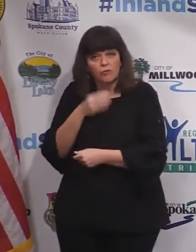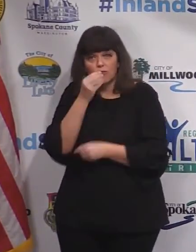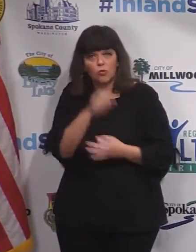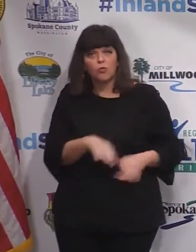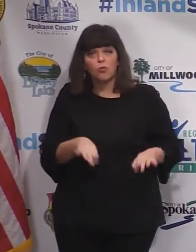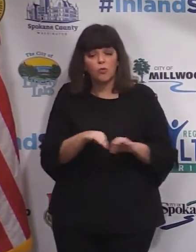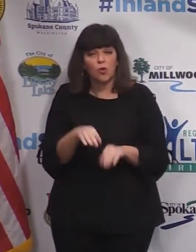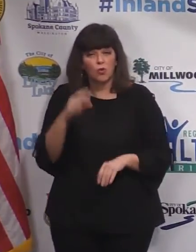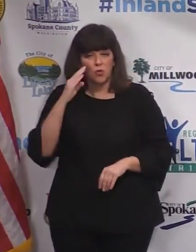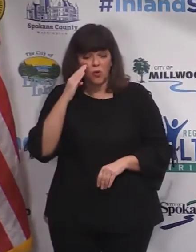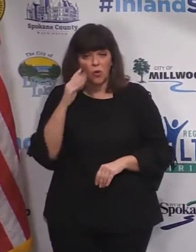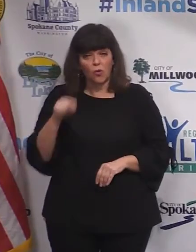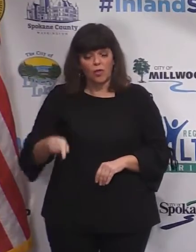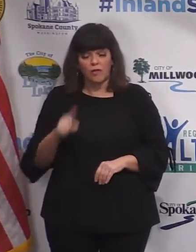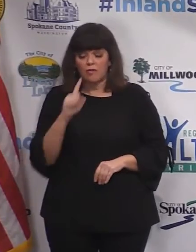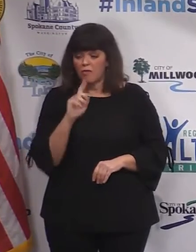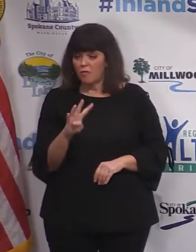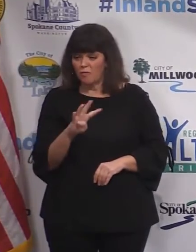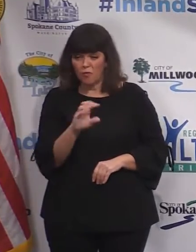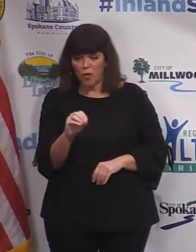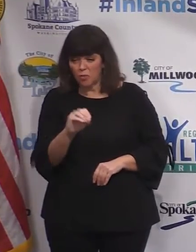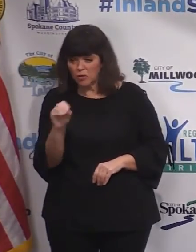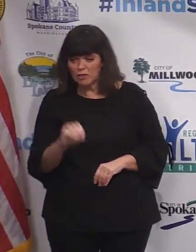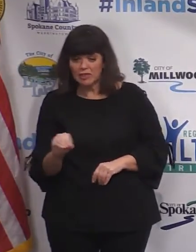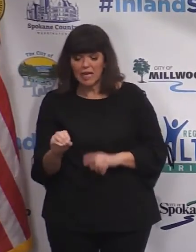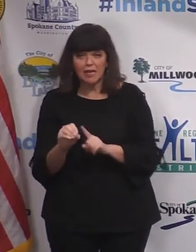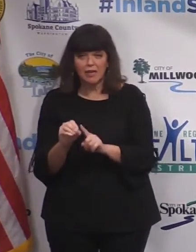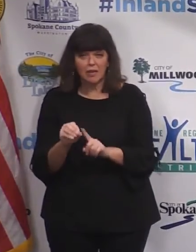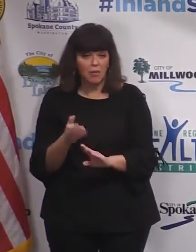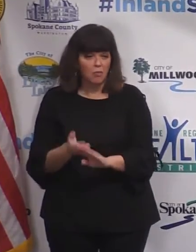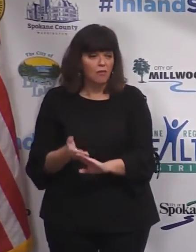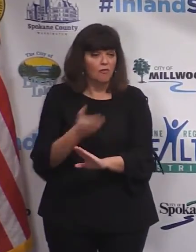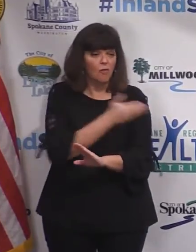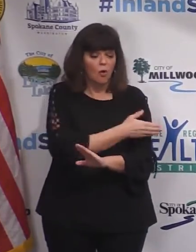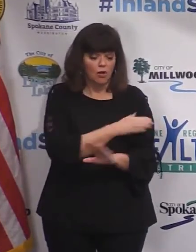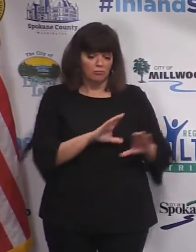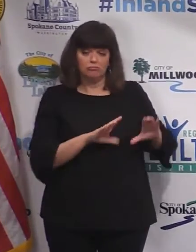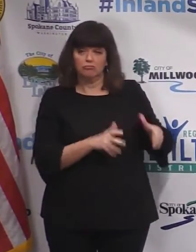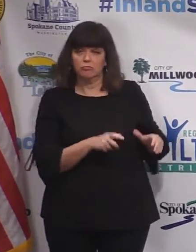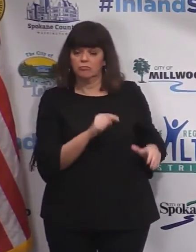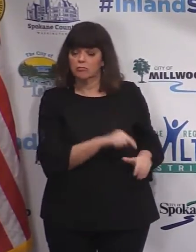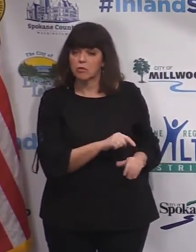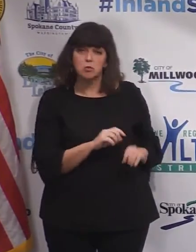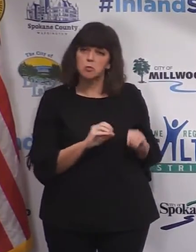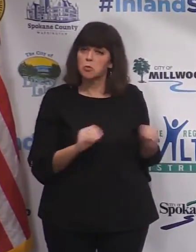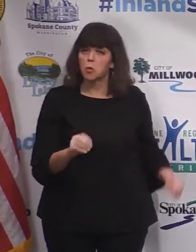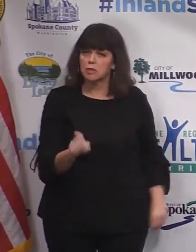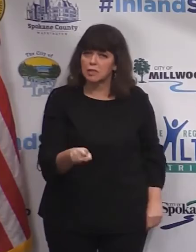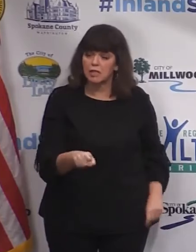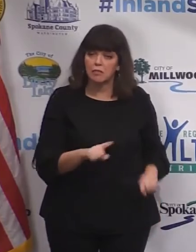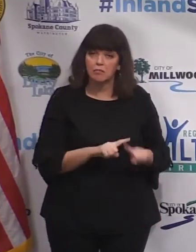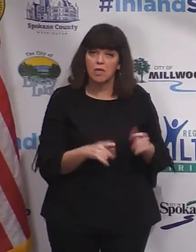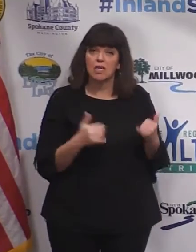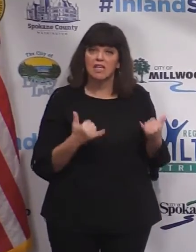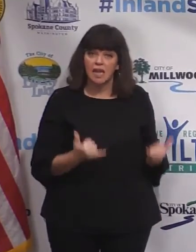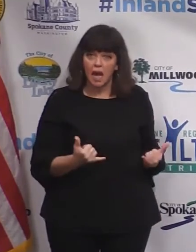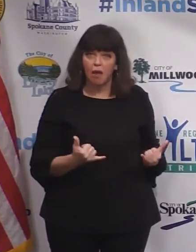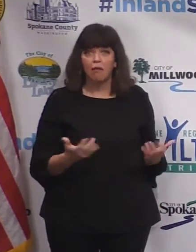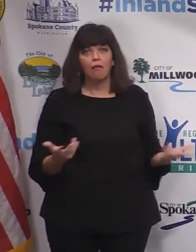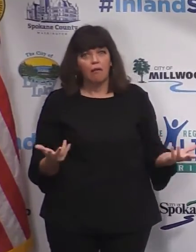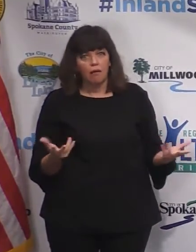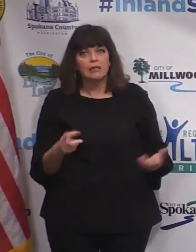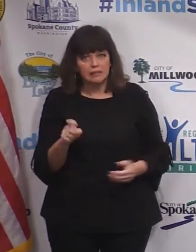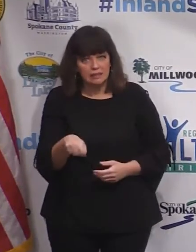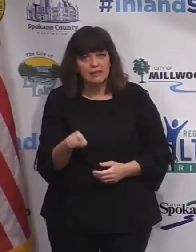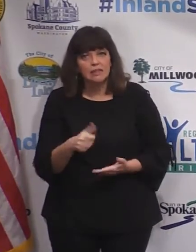estimates 40% of those being served are new to the system. As we face this unprecedented demand,